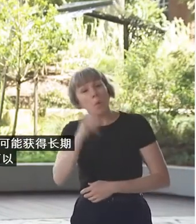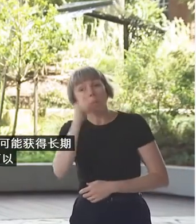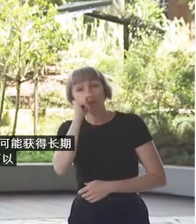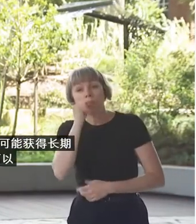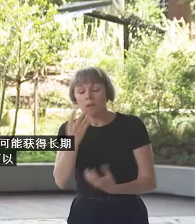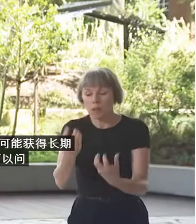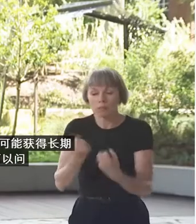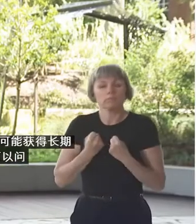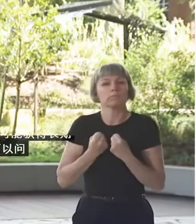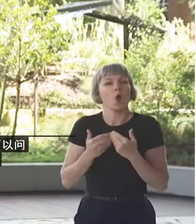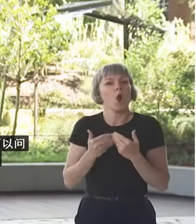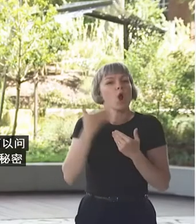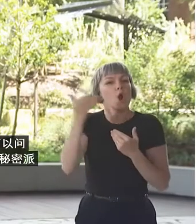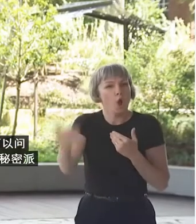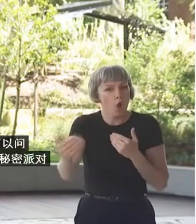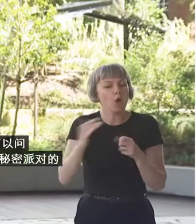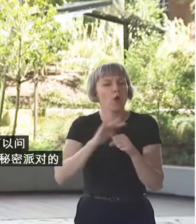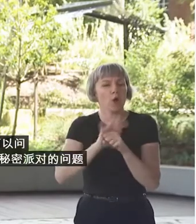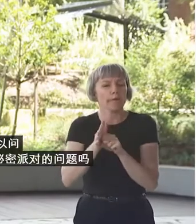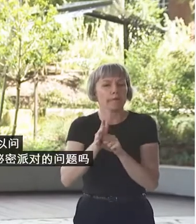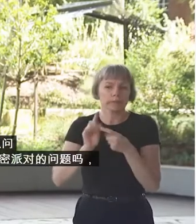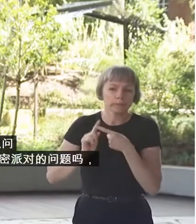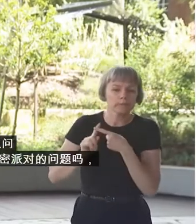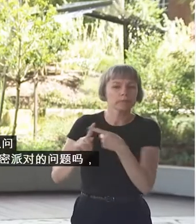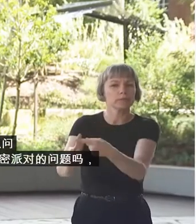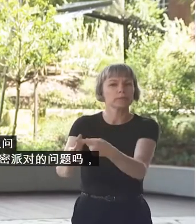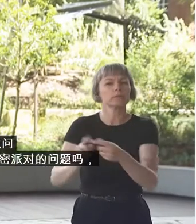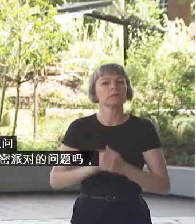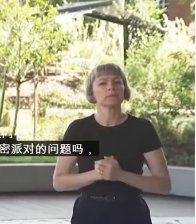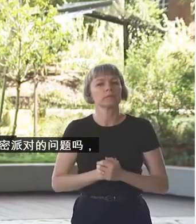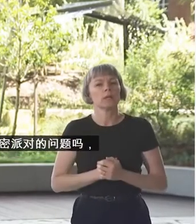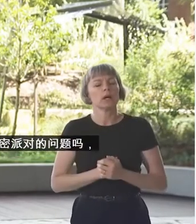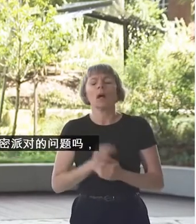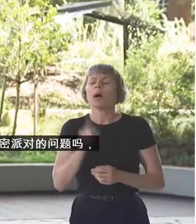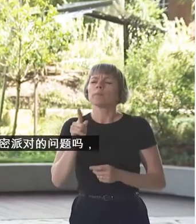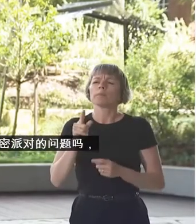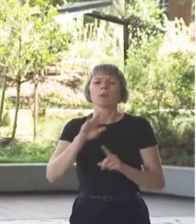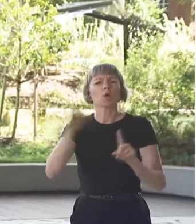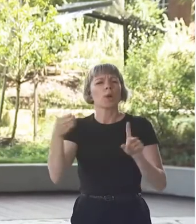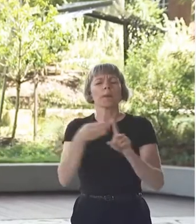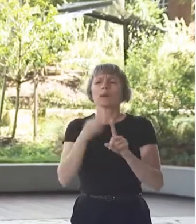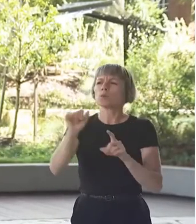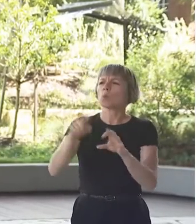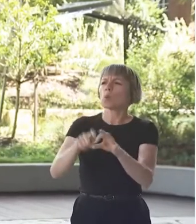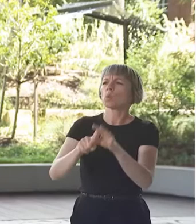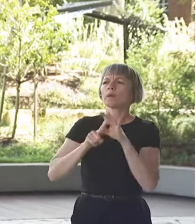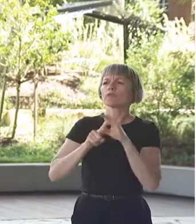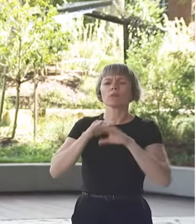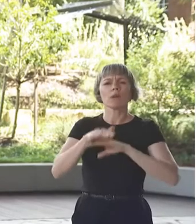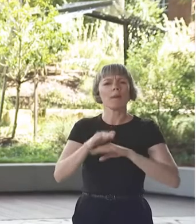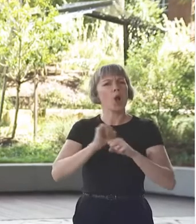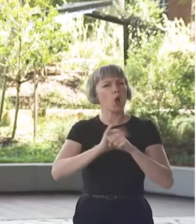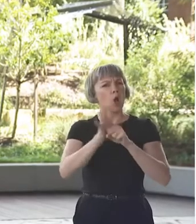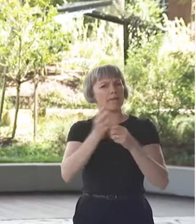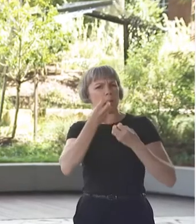I just, the question about the COVID party was just, I was just really horrified